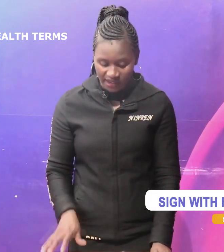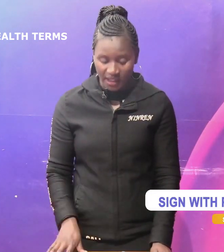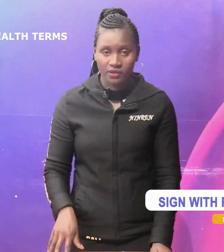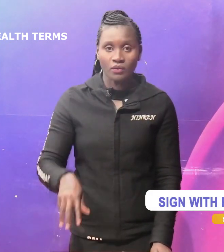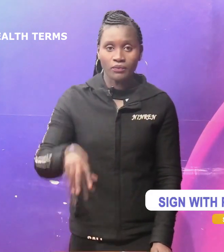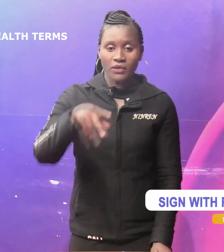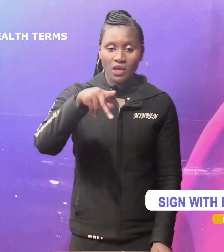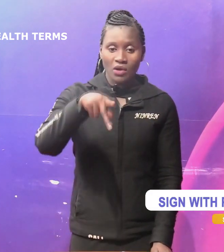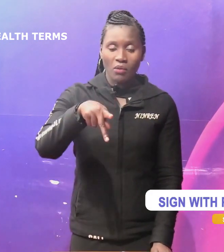So